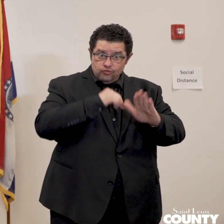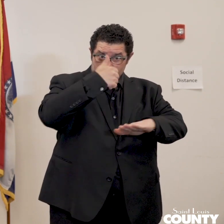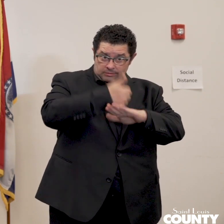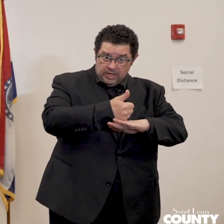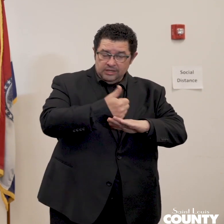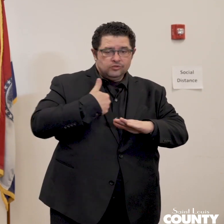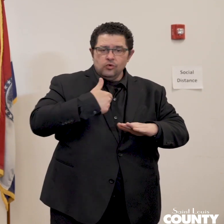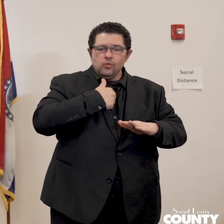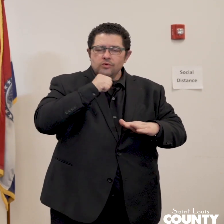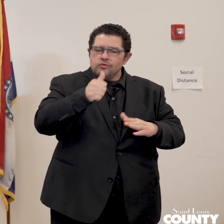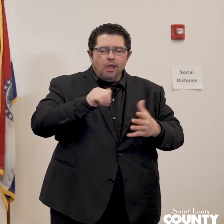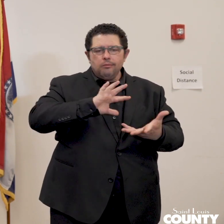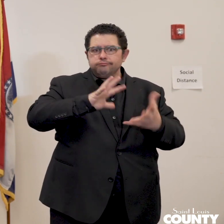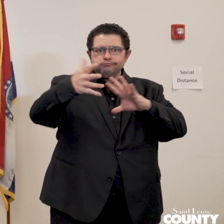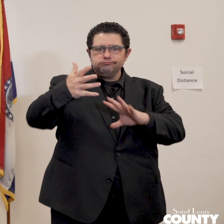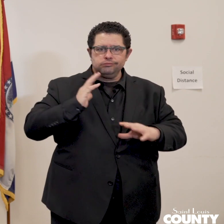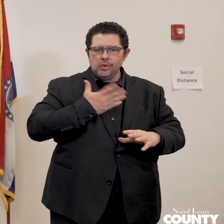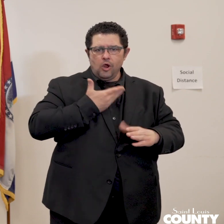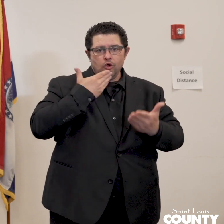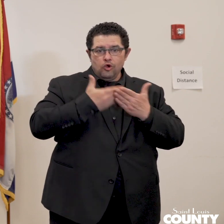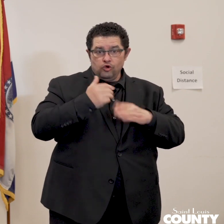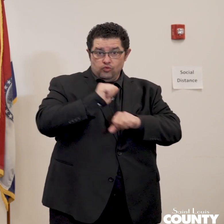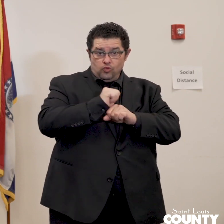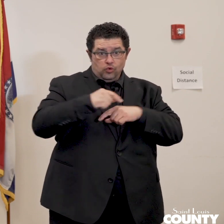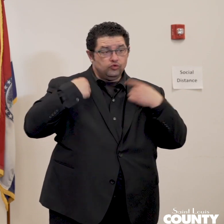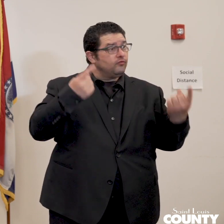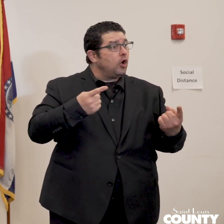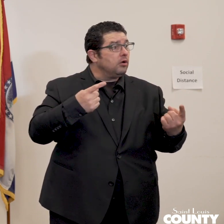all of our good work. I'd be glad to take any questions.